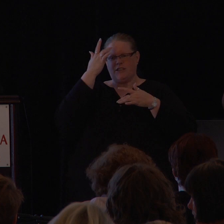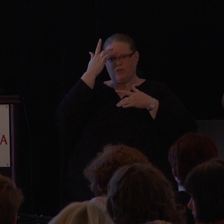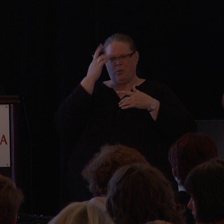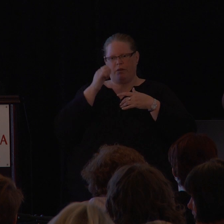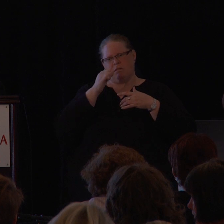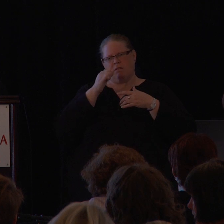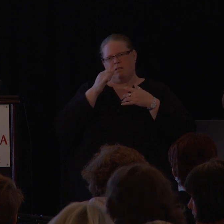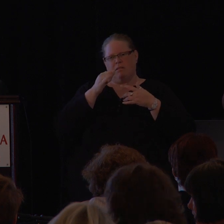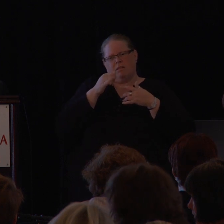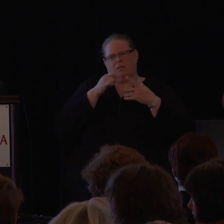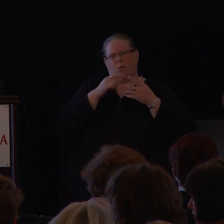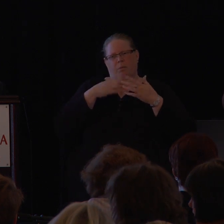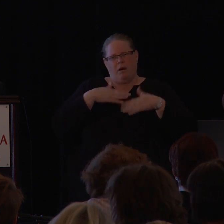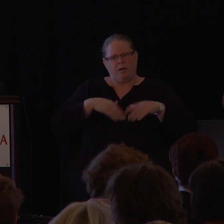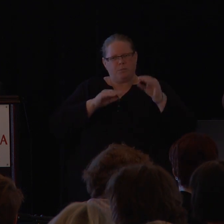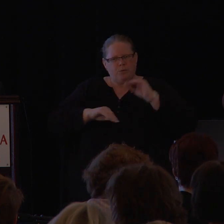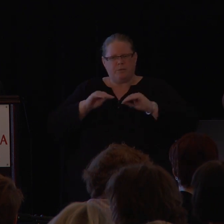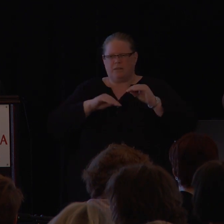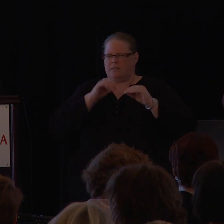emerged from the focus groups.